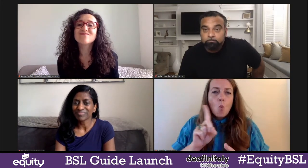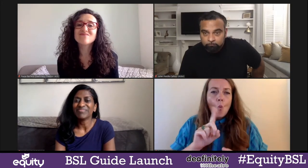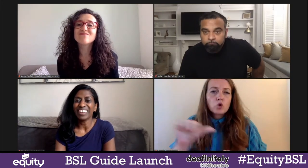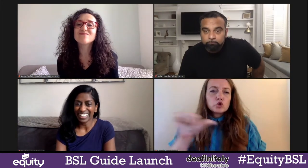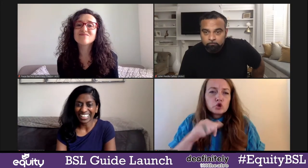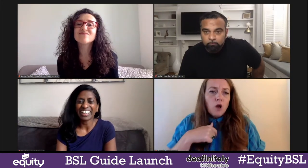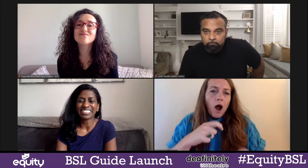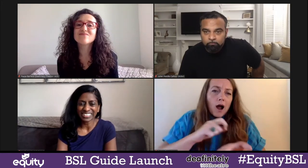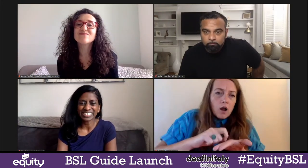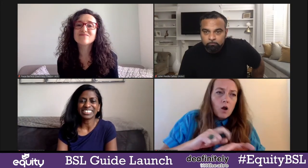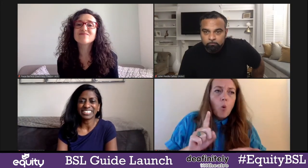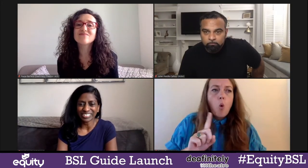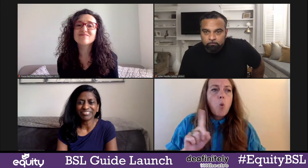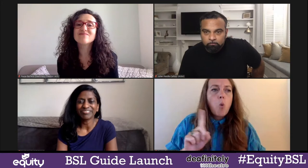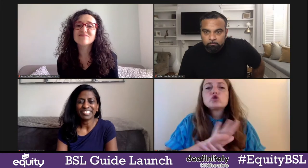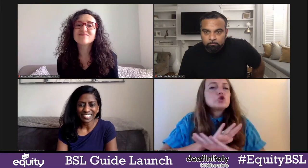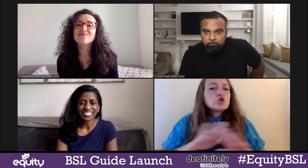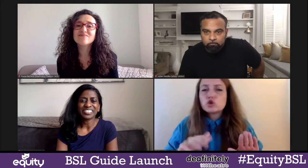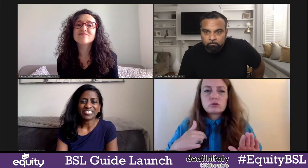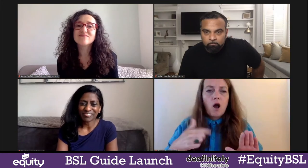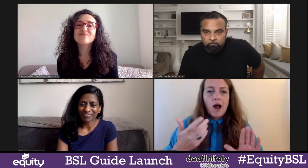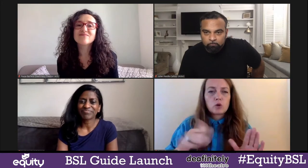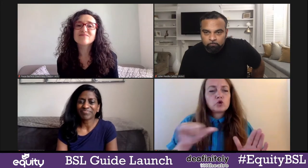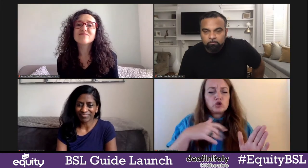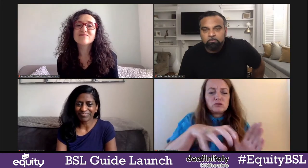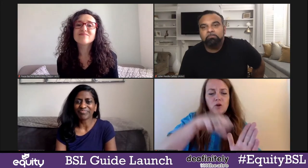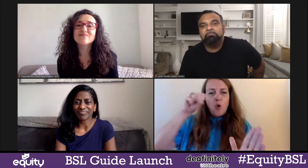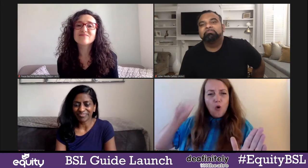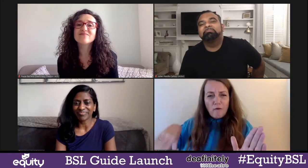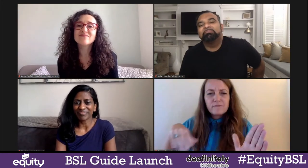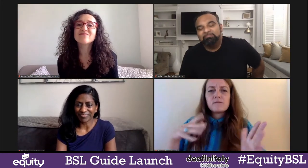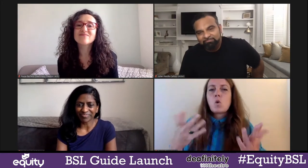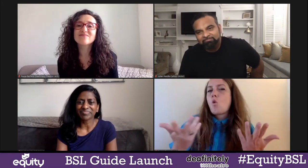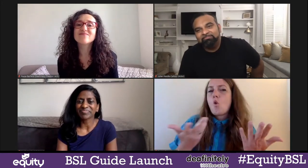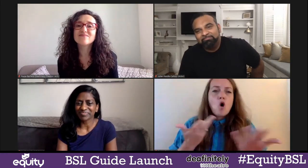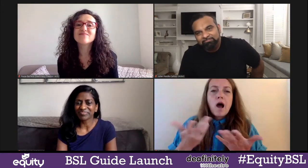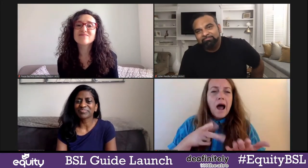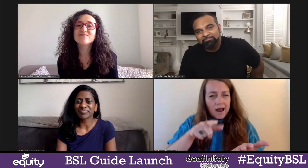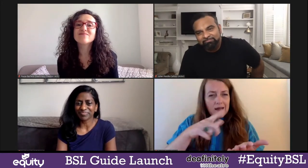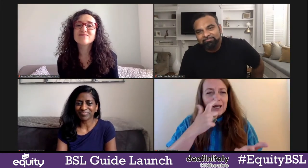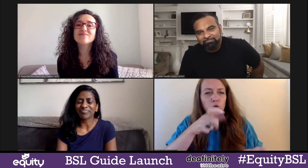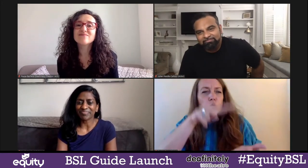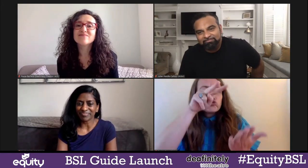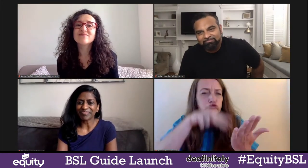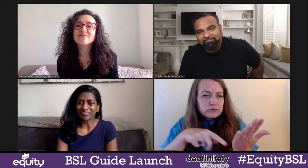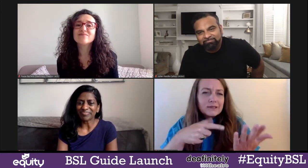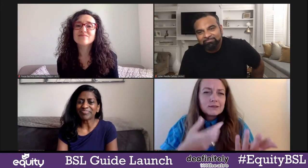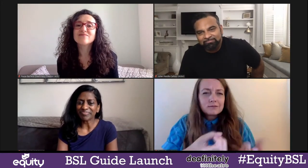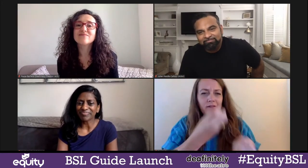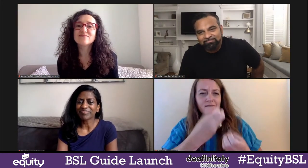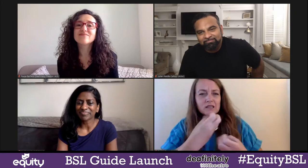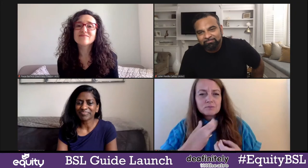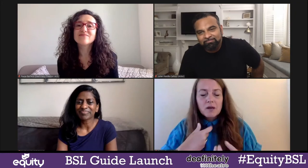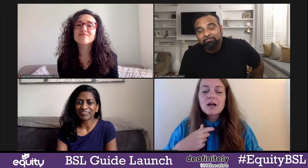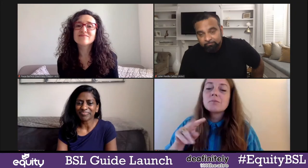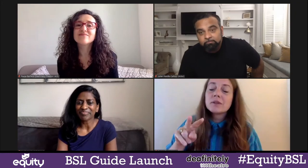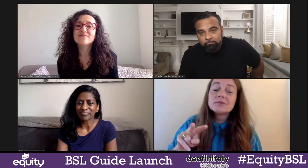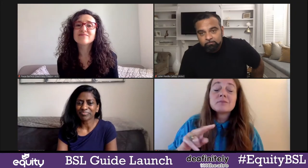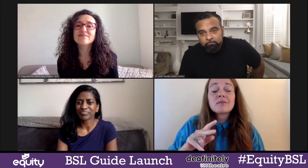for a deaf character. What should I consider? What shouldn't I do? What should I remove? can you read my script and give me